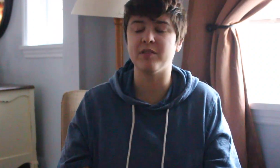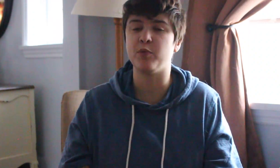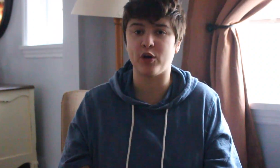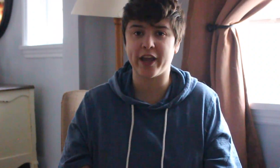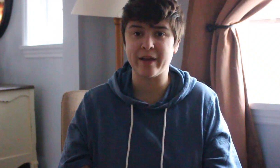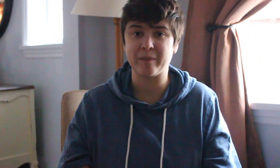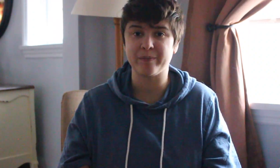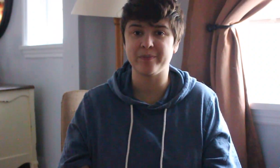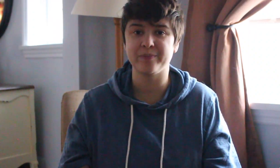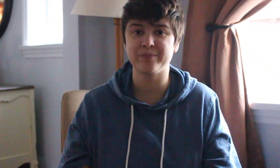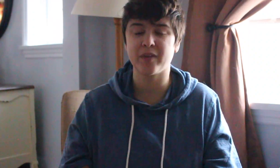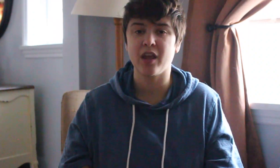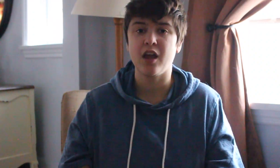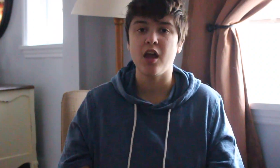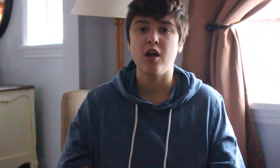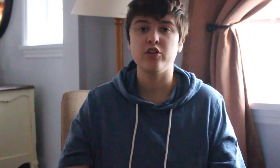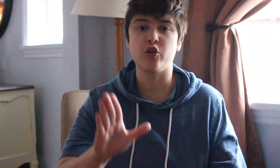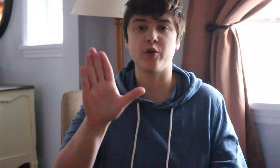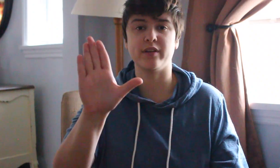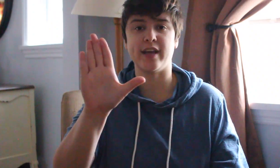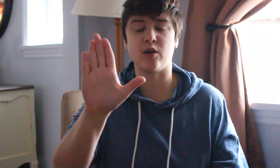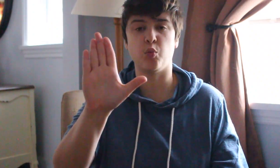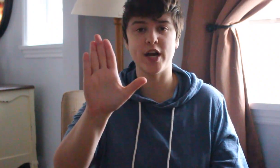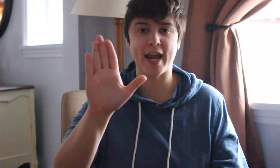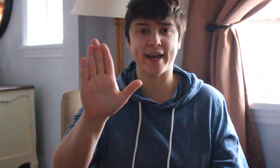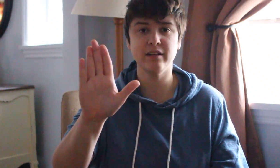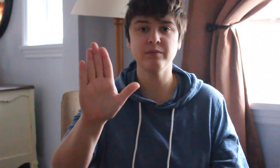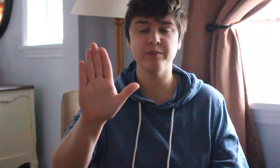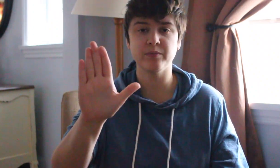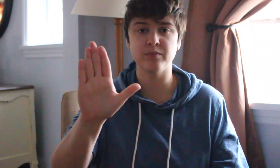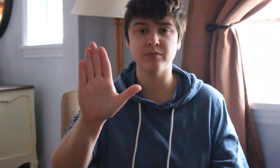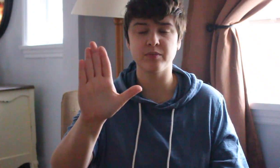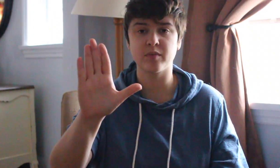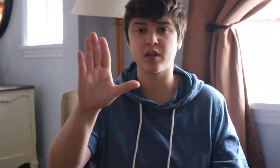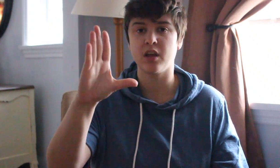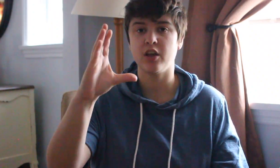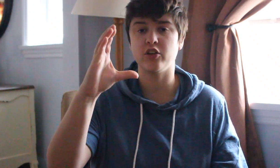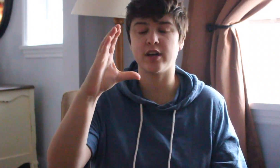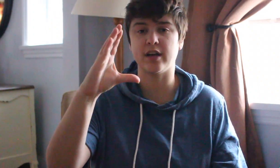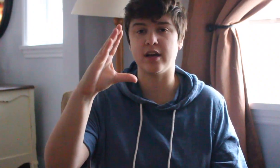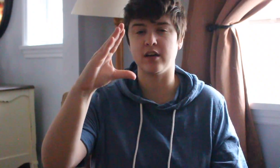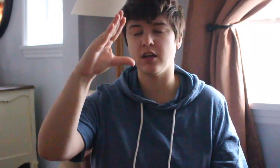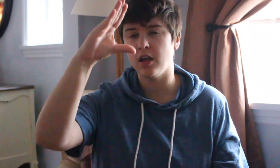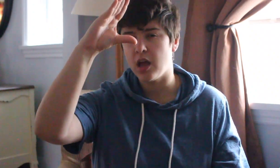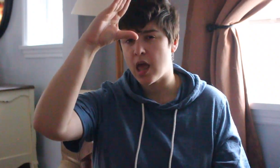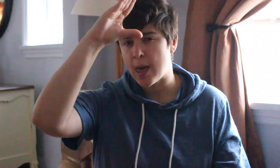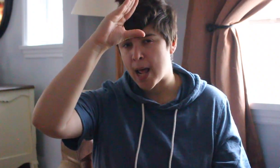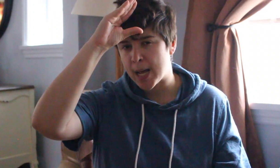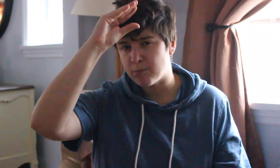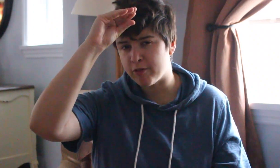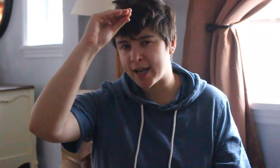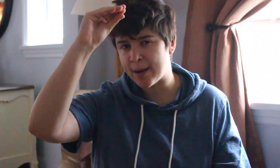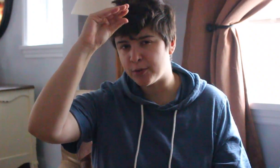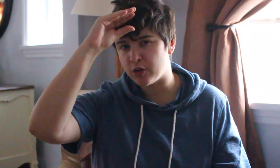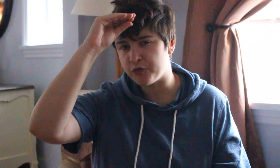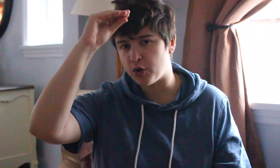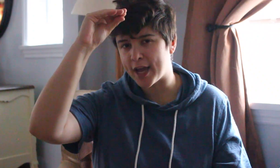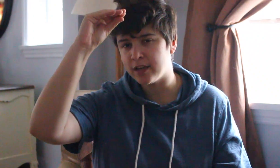for boy. You're going to take one hand you're going to bring it up to your forehead